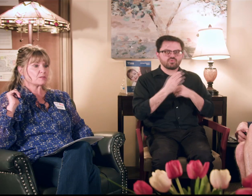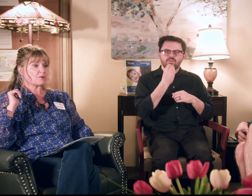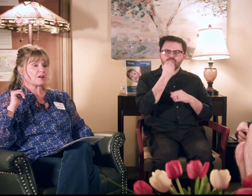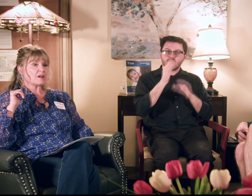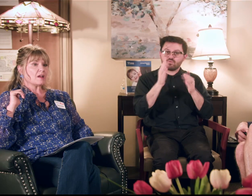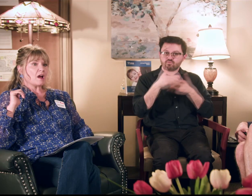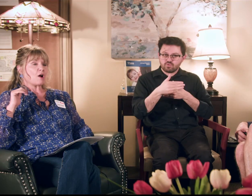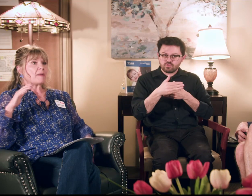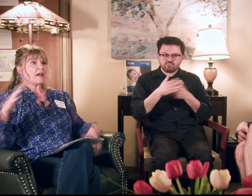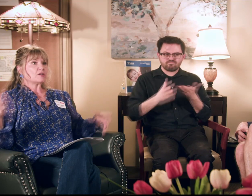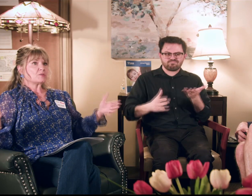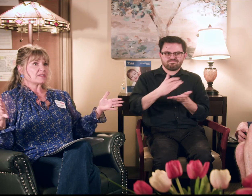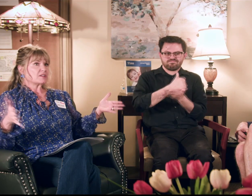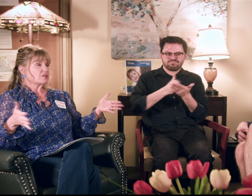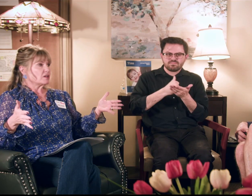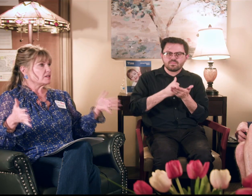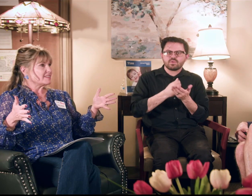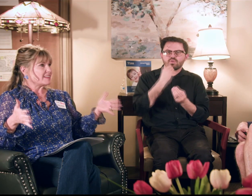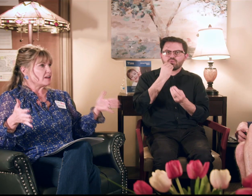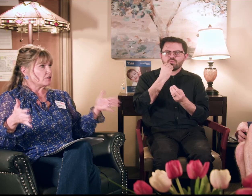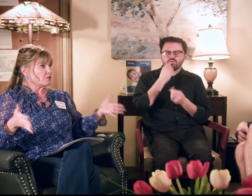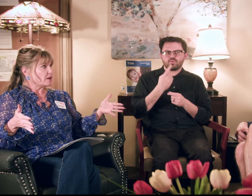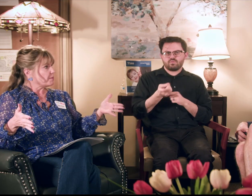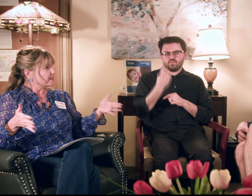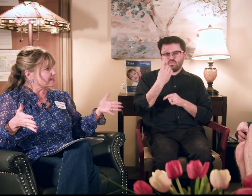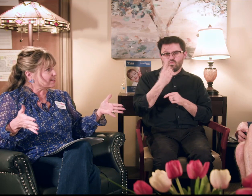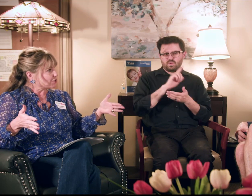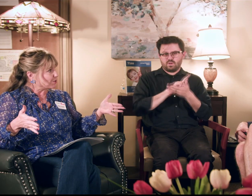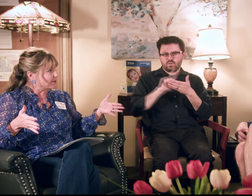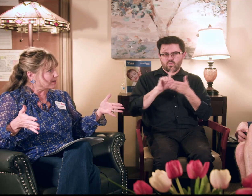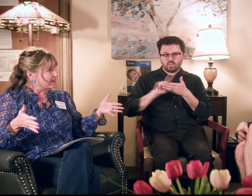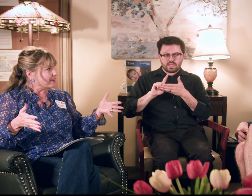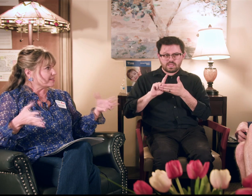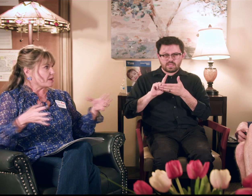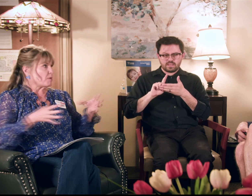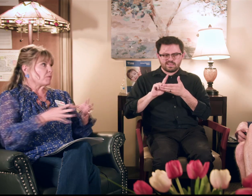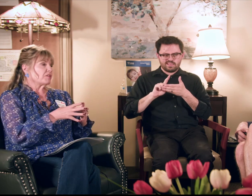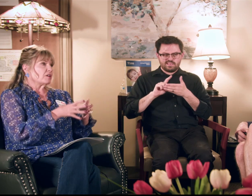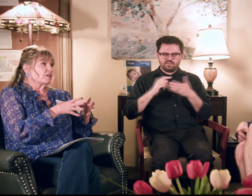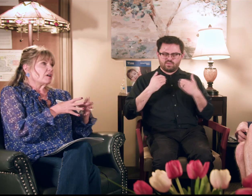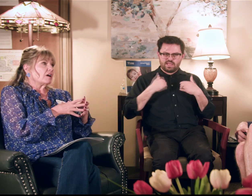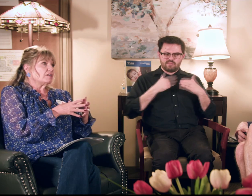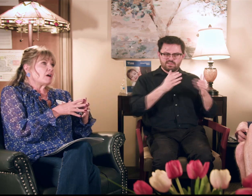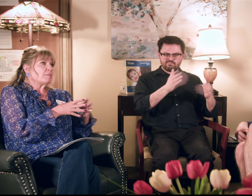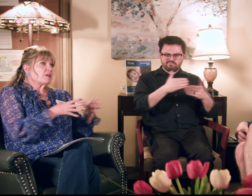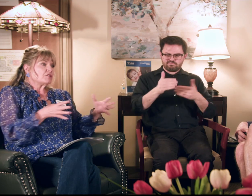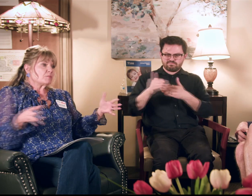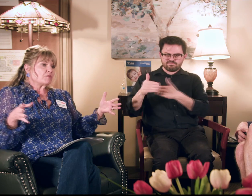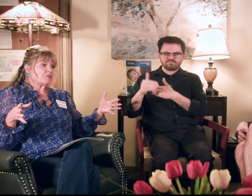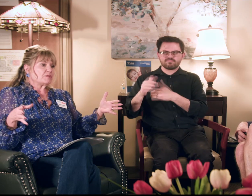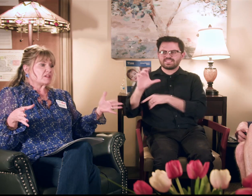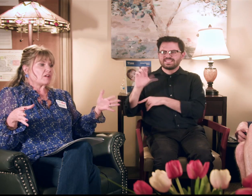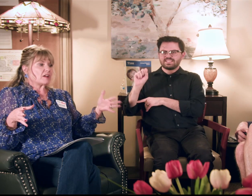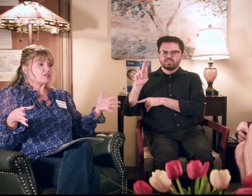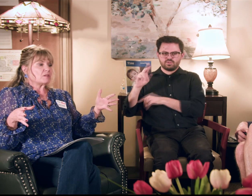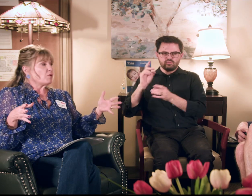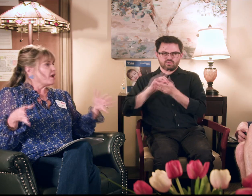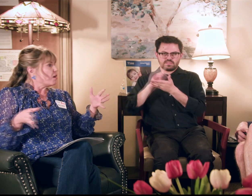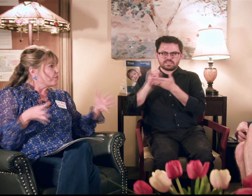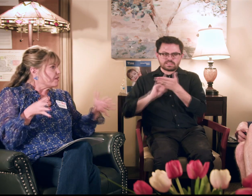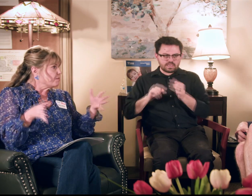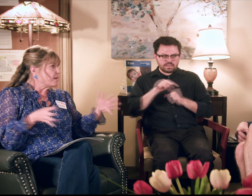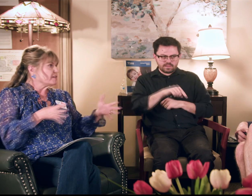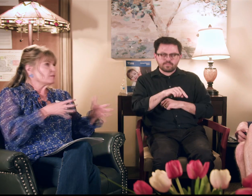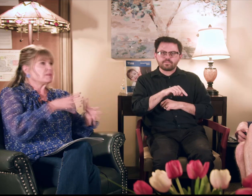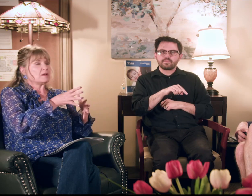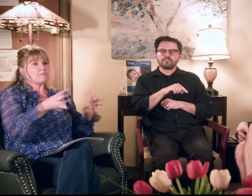those groceries our package was actually designed and created by CSU to come up with non-perishable foods that are actually